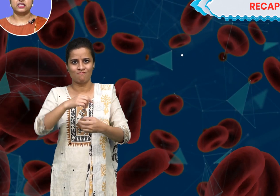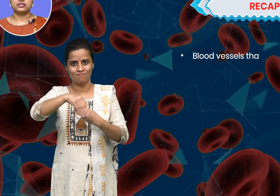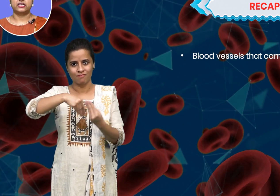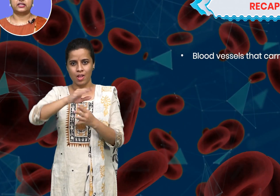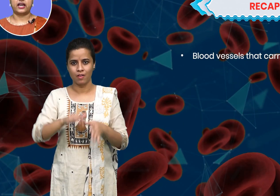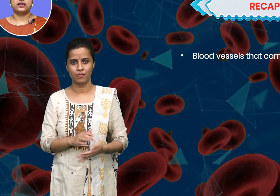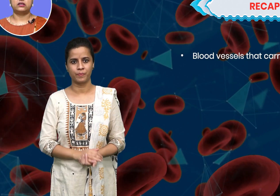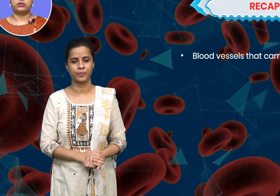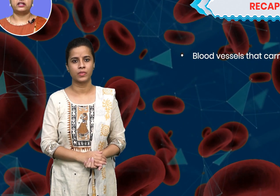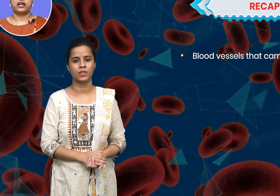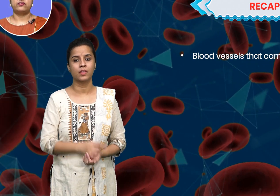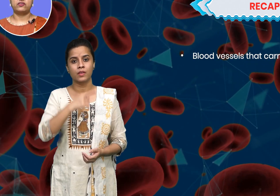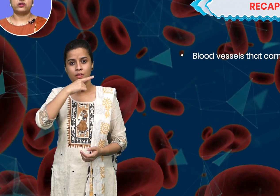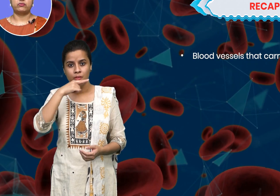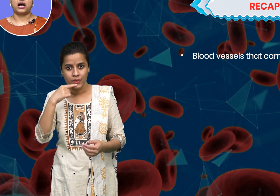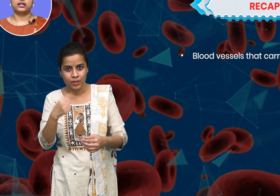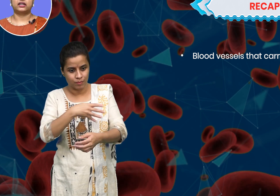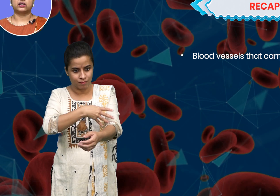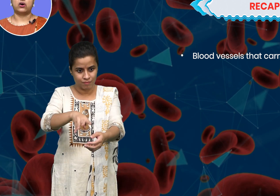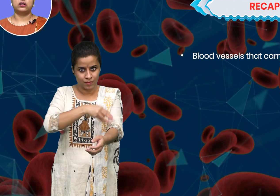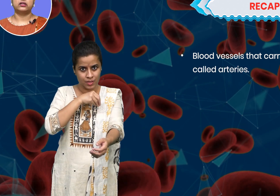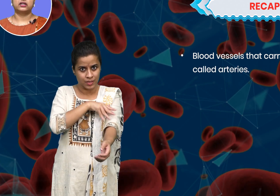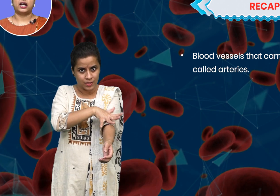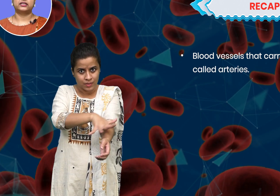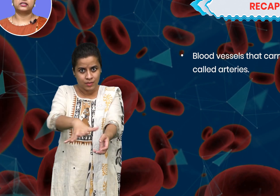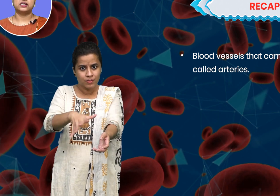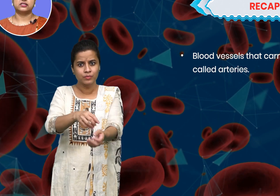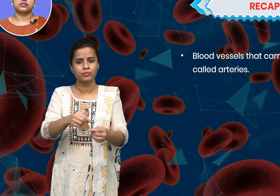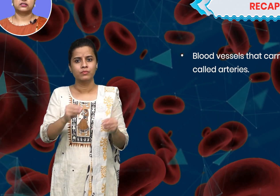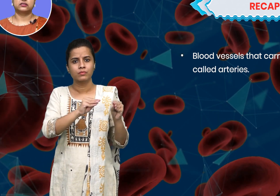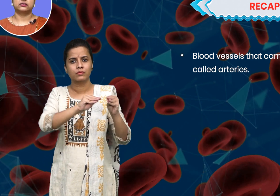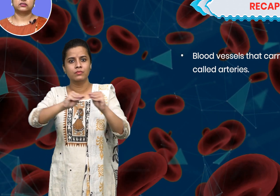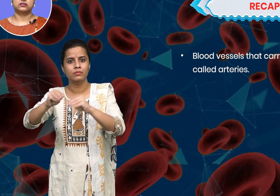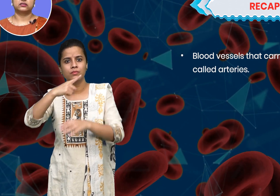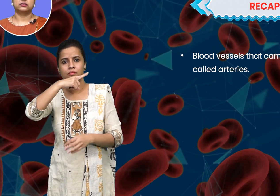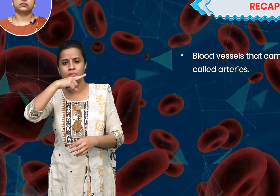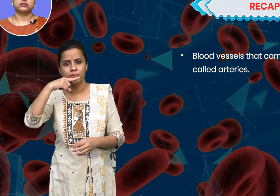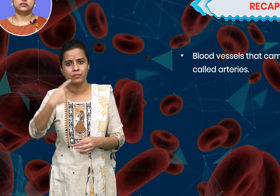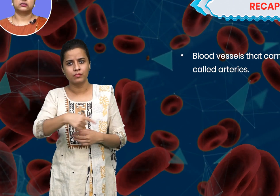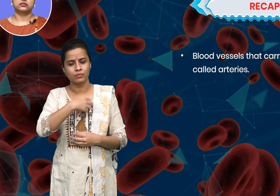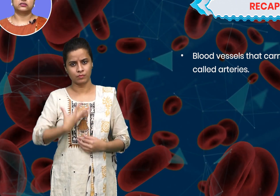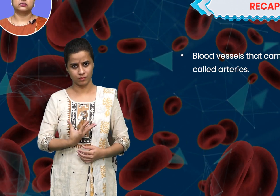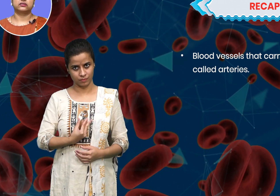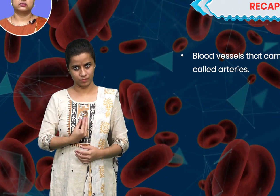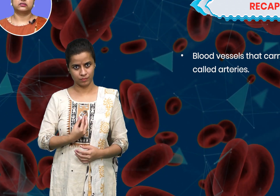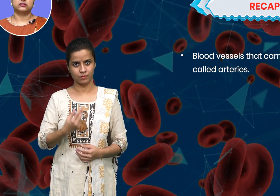Blood vessels that carry the blood away from heart are called arteries.